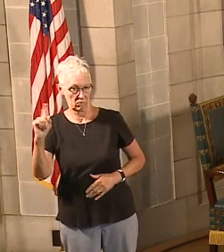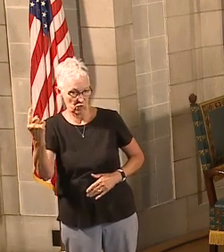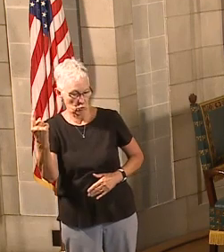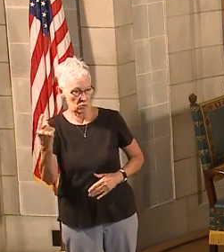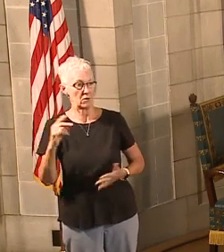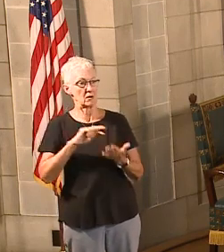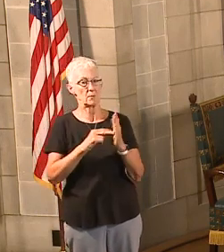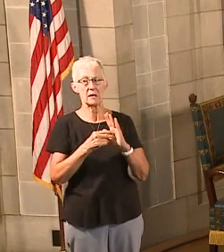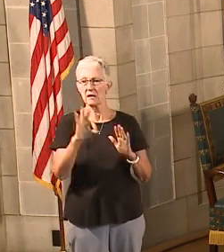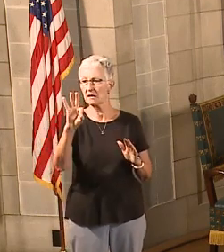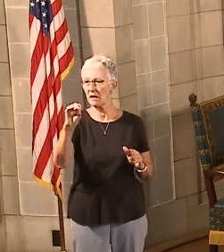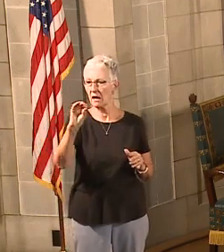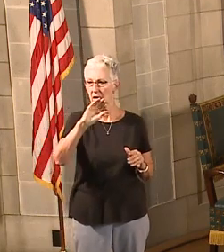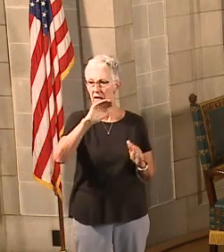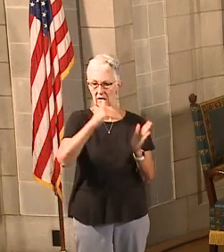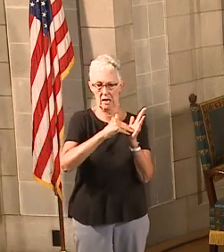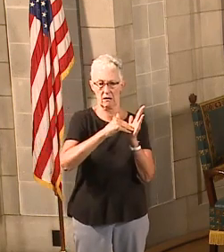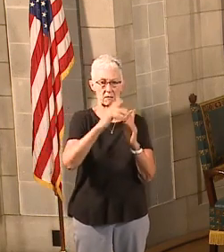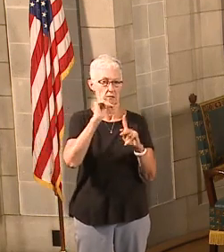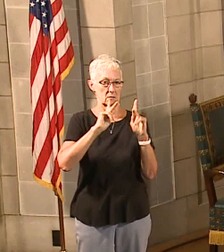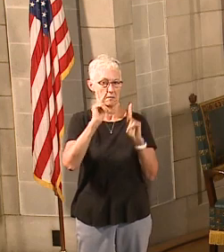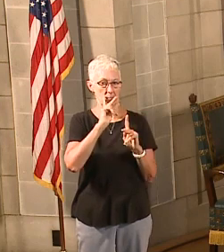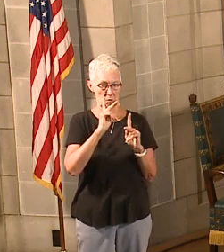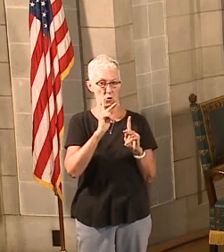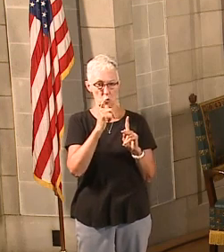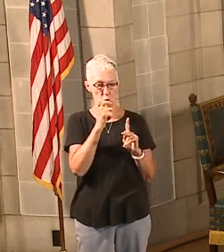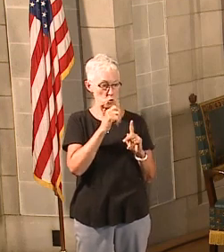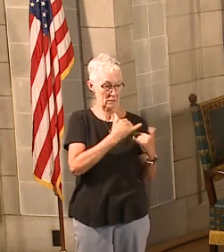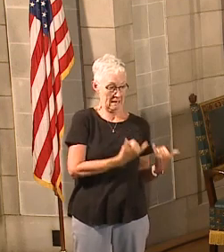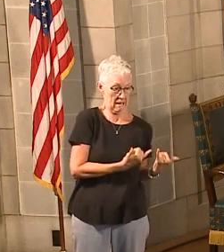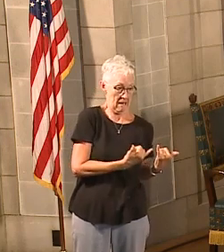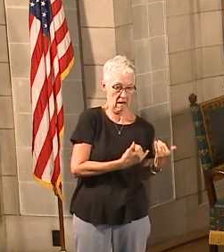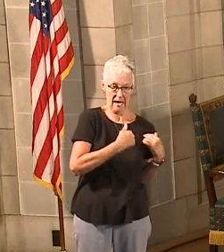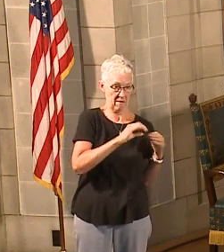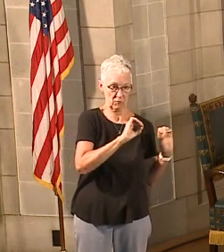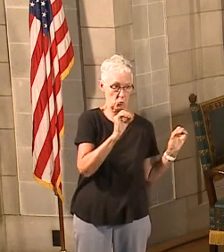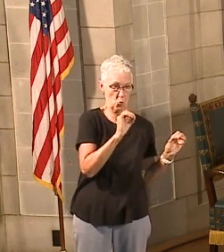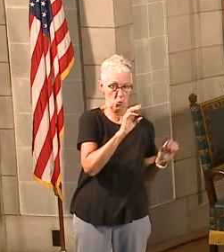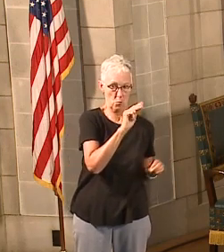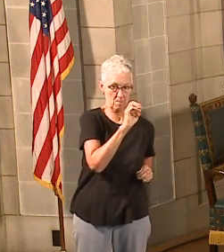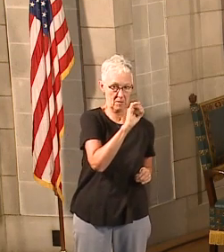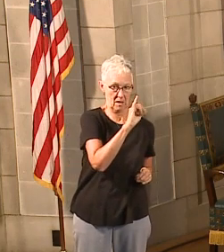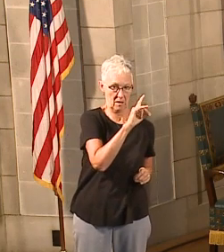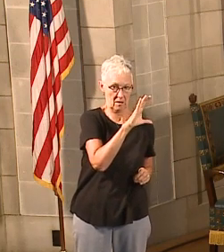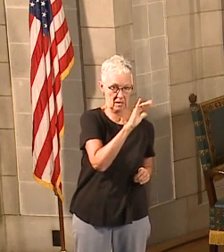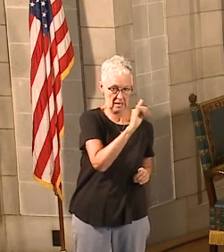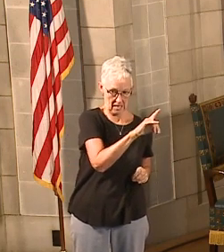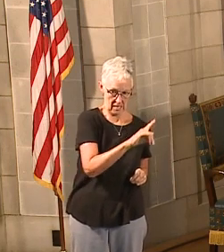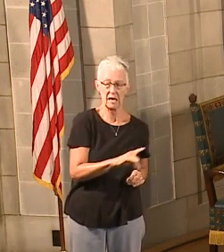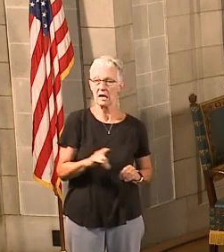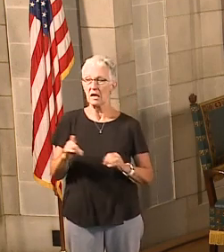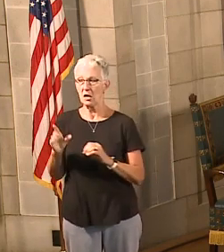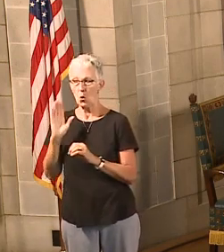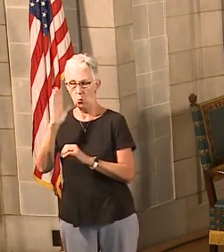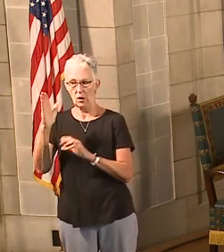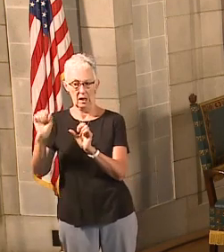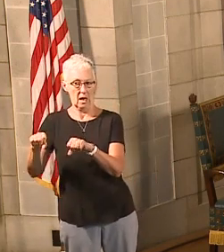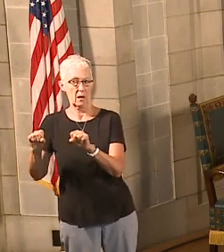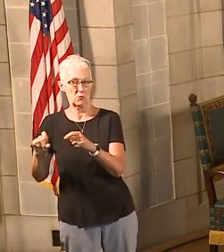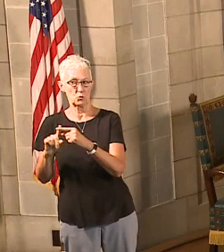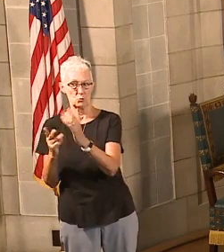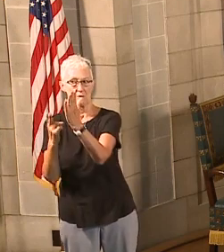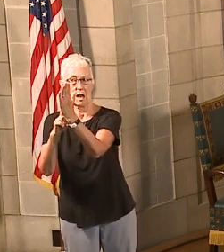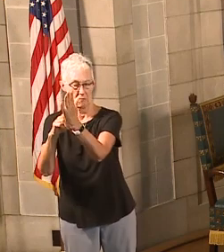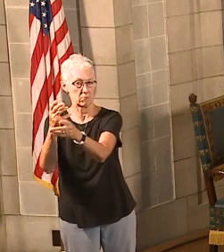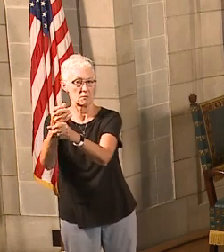people joining. It's for those who are at 138% of the federal poverty level. So if you're an individual,